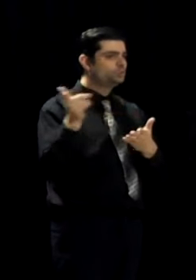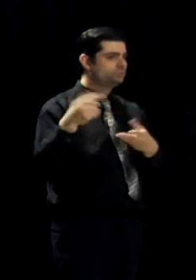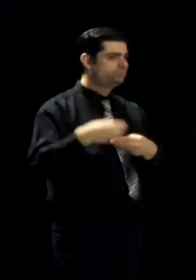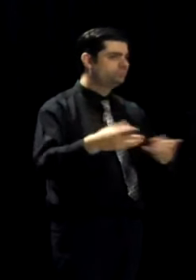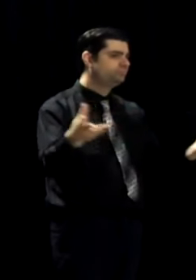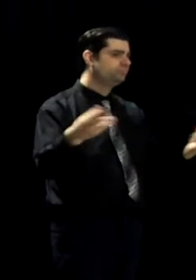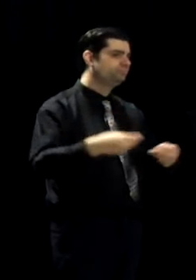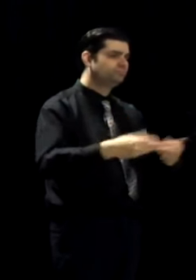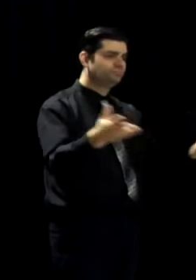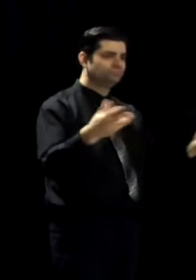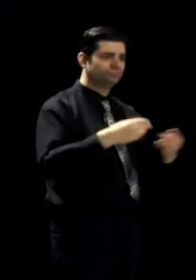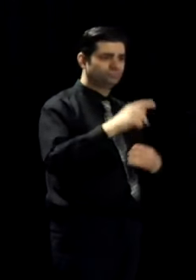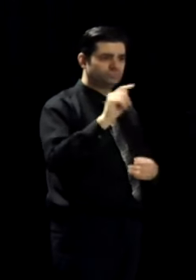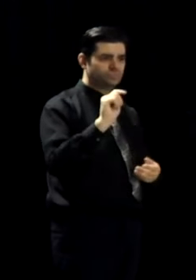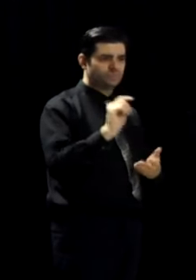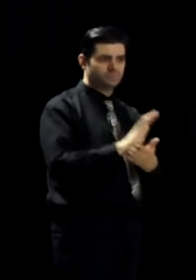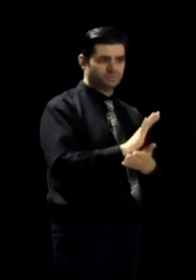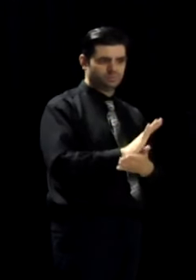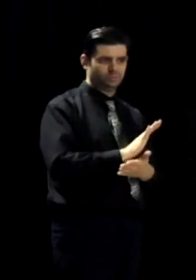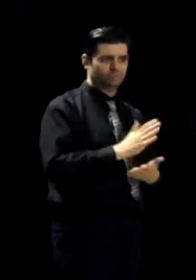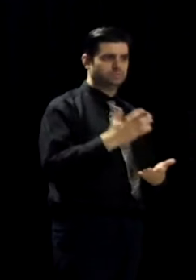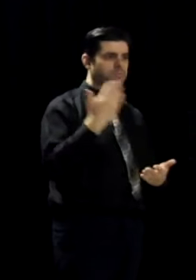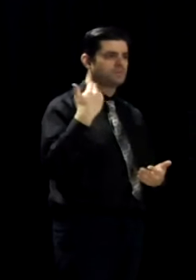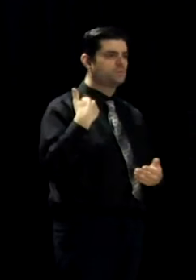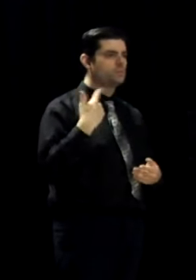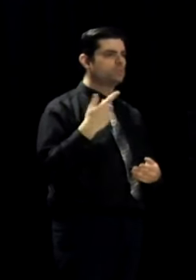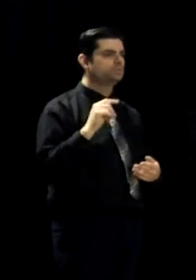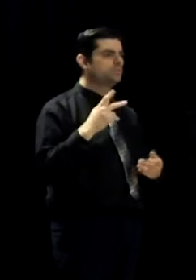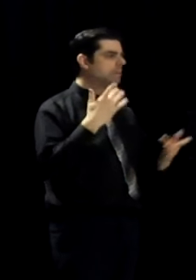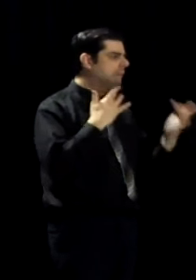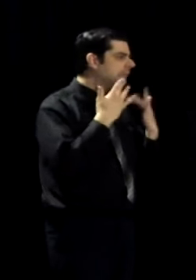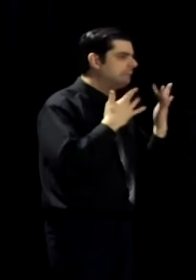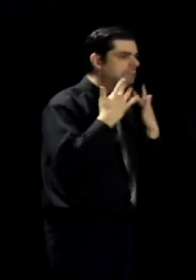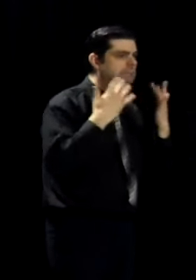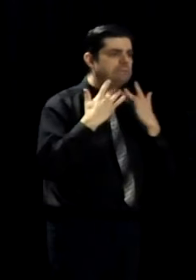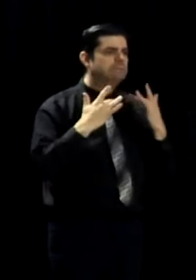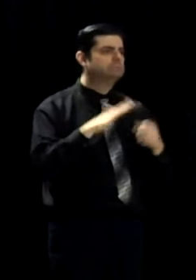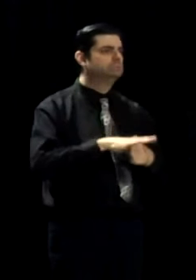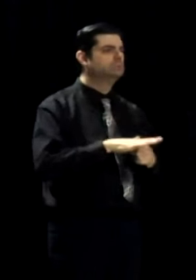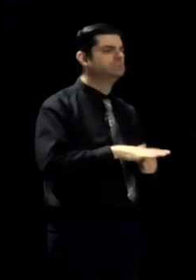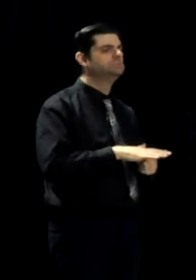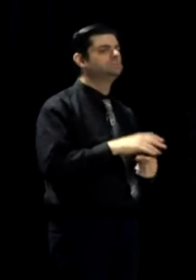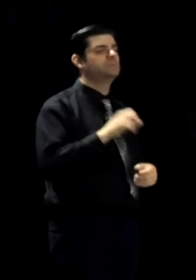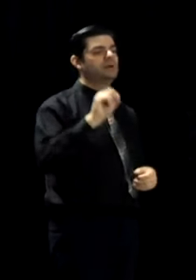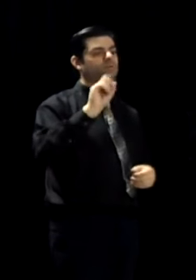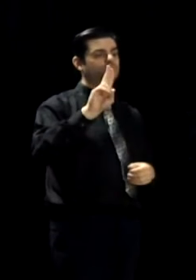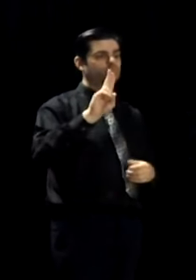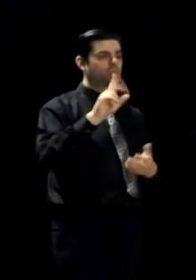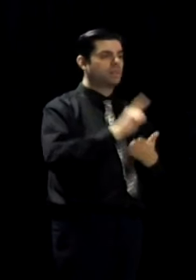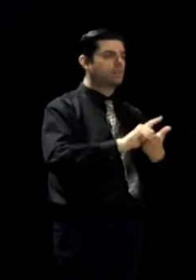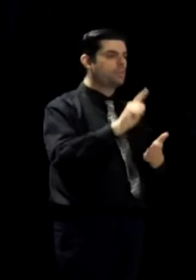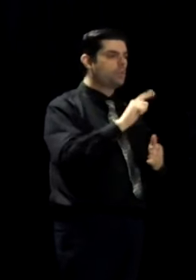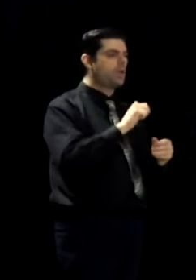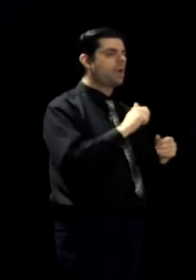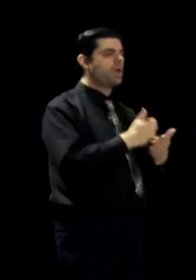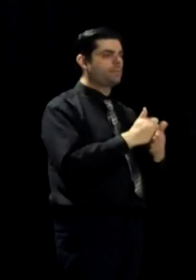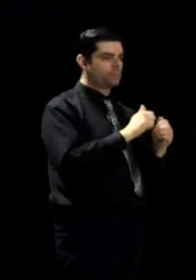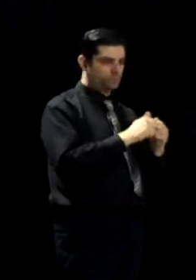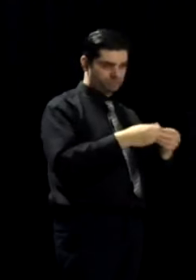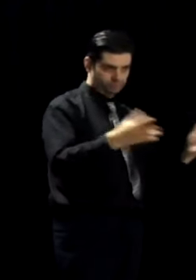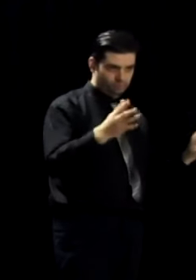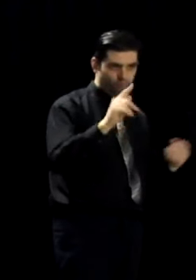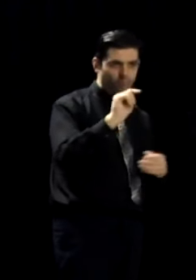stressful issue here in our community. Syracuse, Lemoyne, OCC helped out big time with many supplies throughout that. And